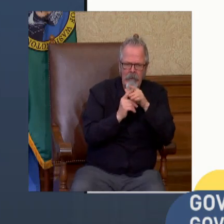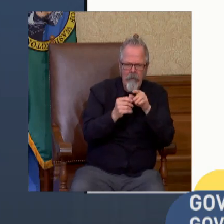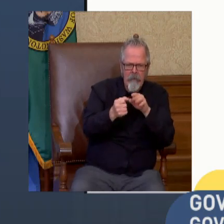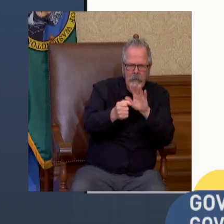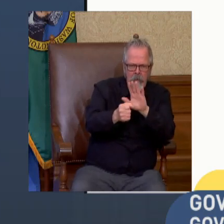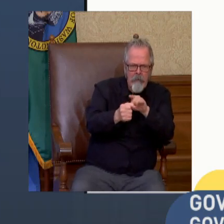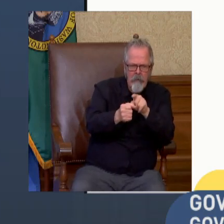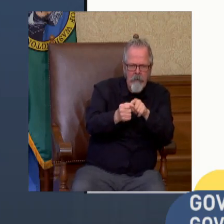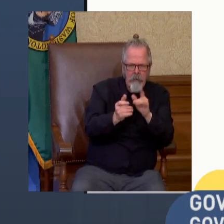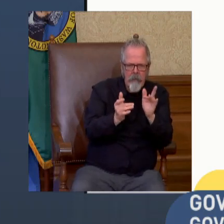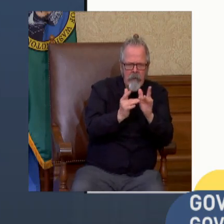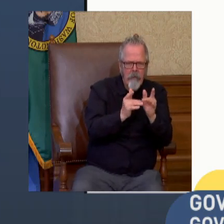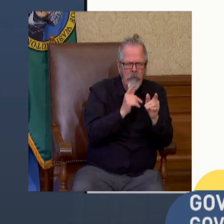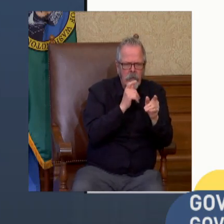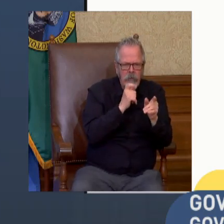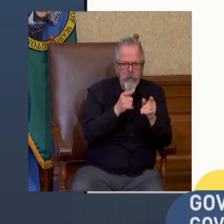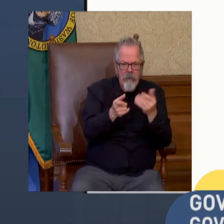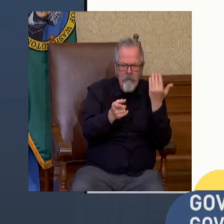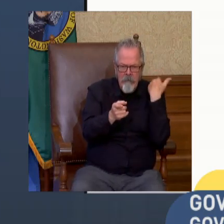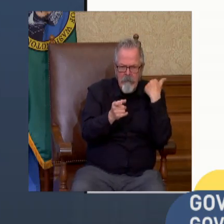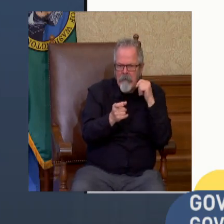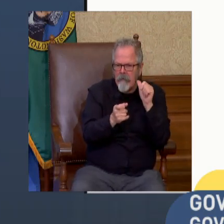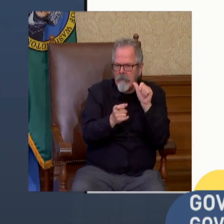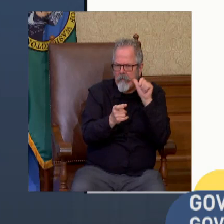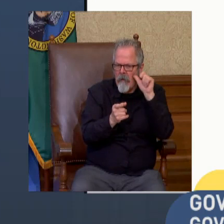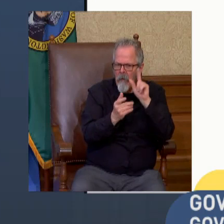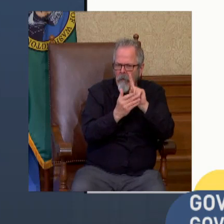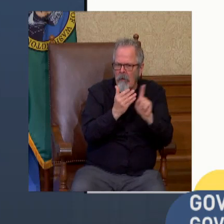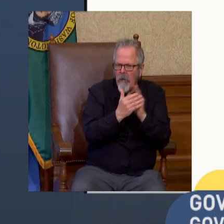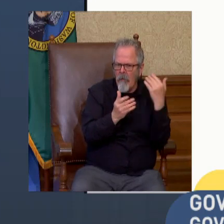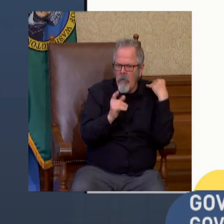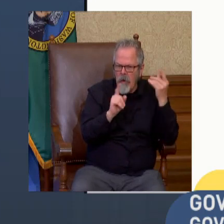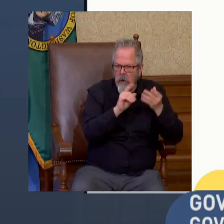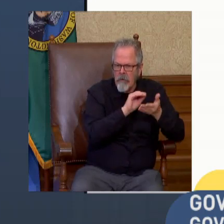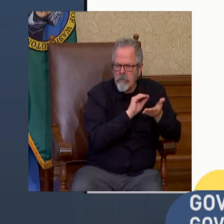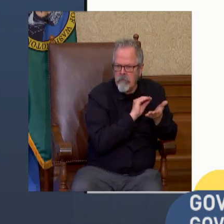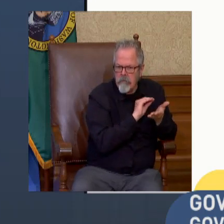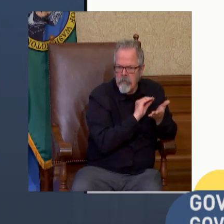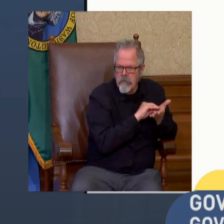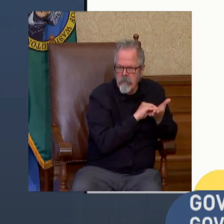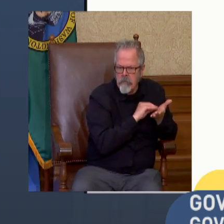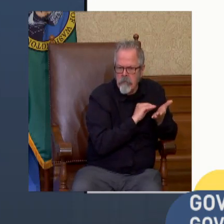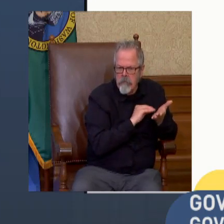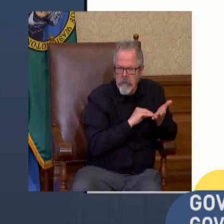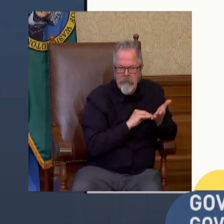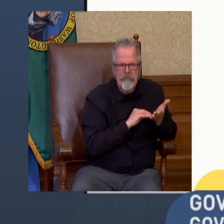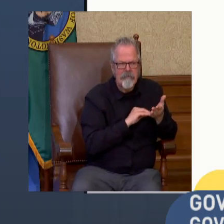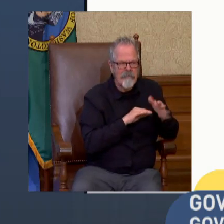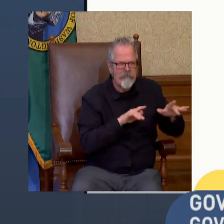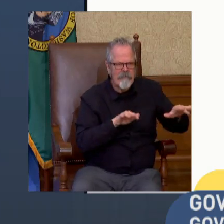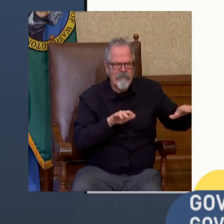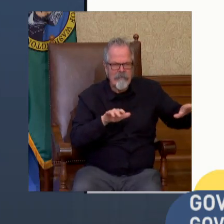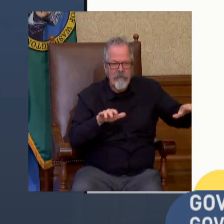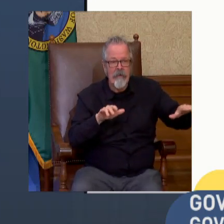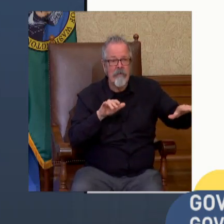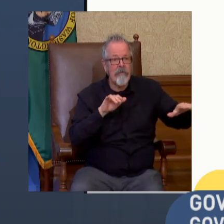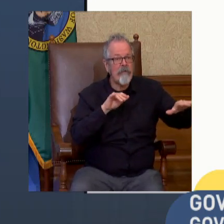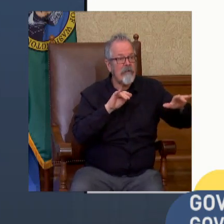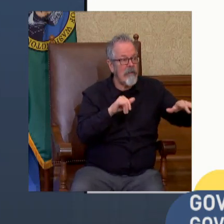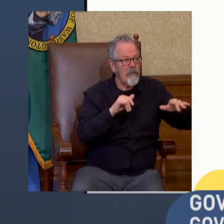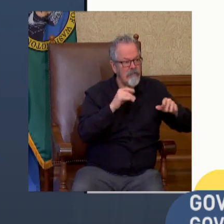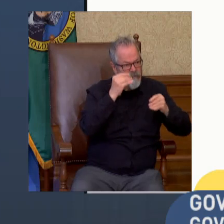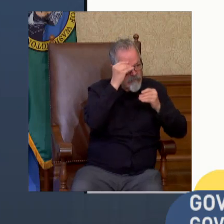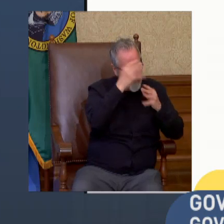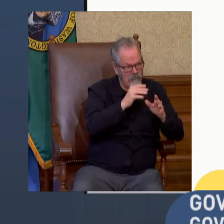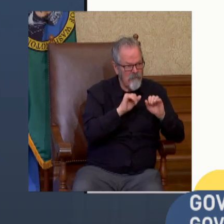those people and get those people isolated so that they can protect their health and so that they don't continue to